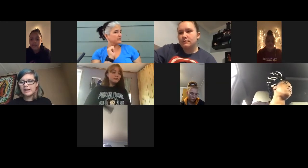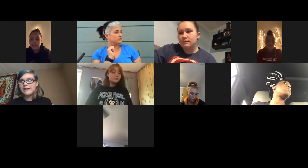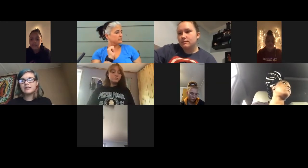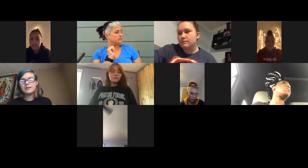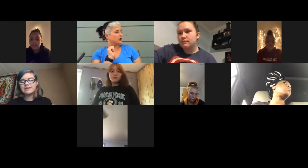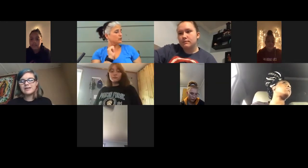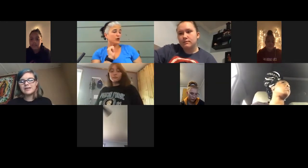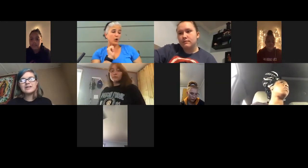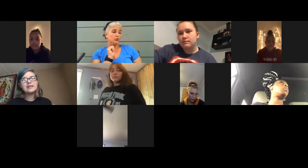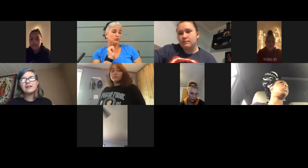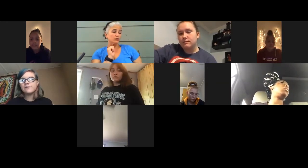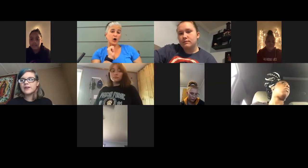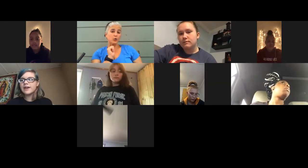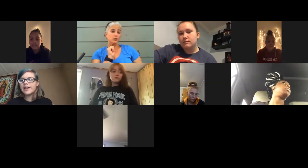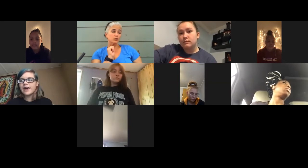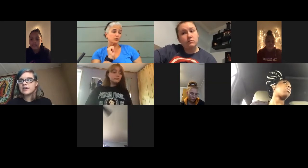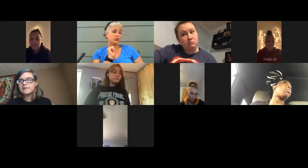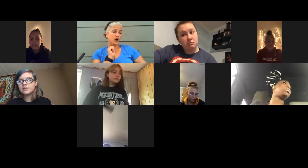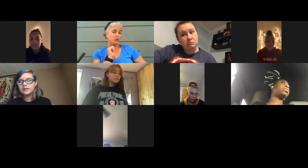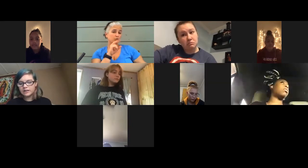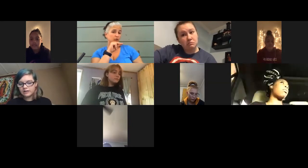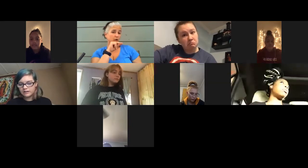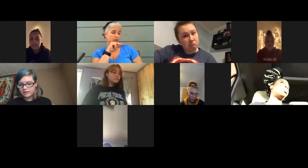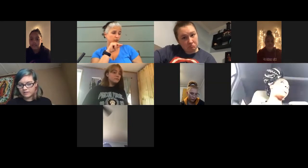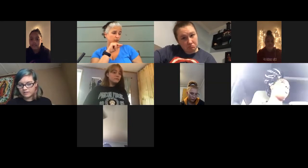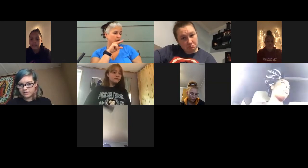No barking. No.